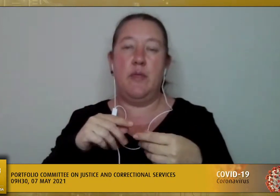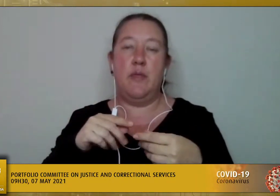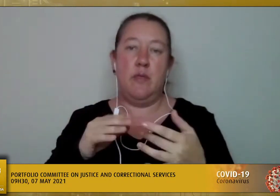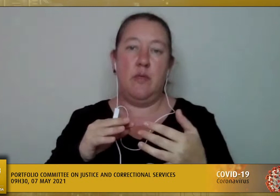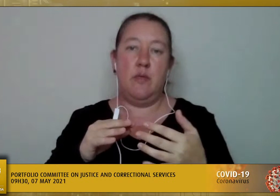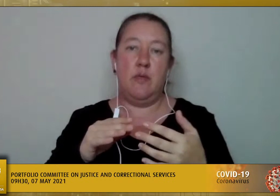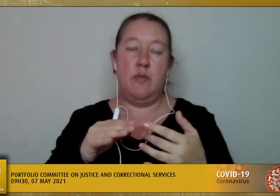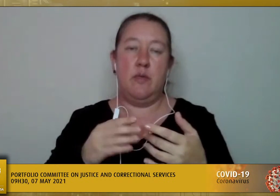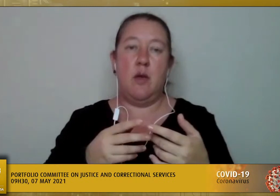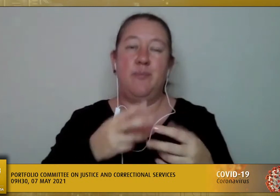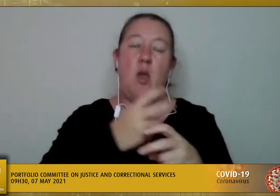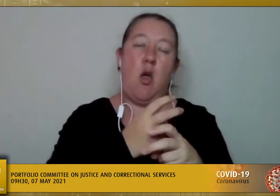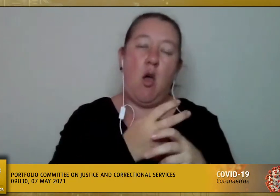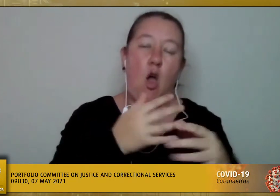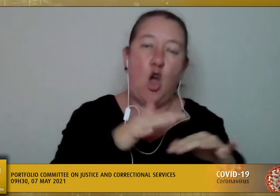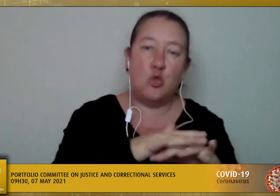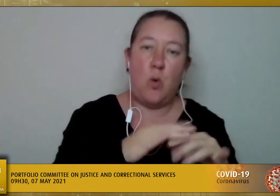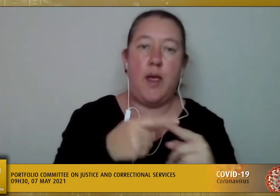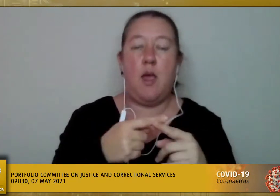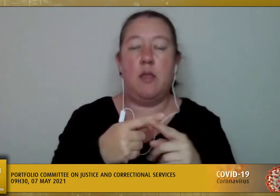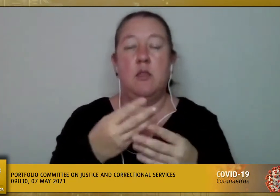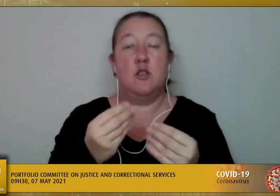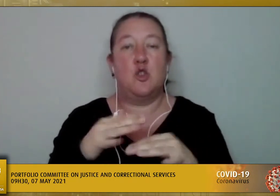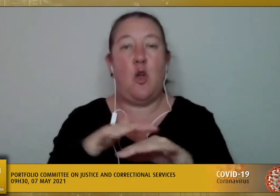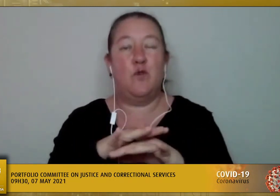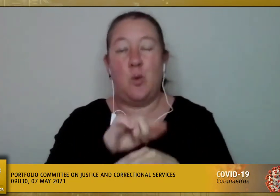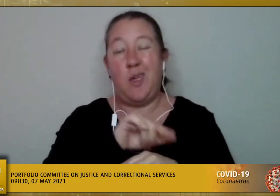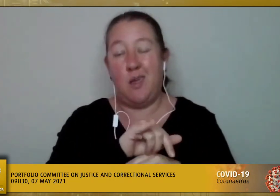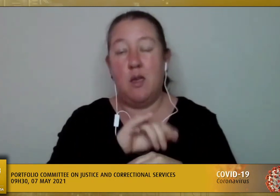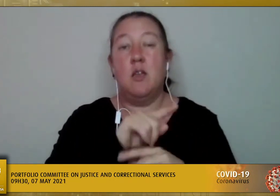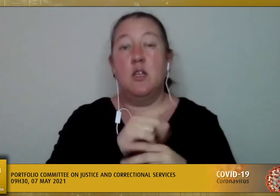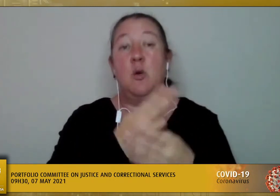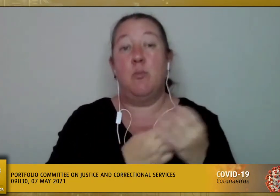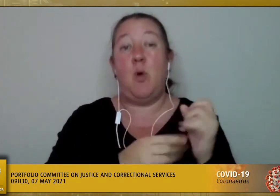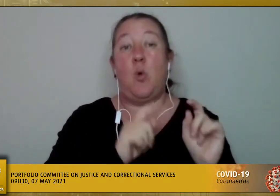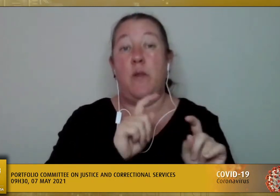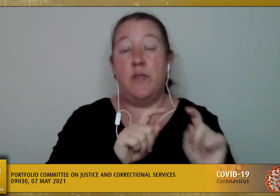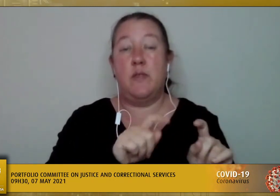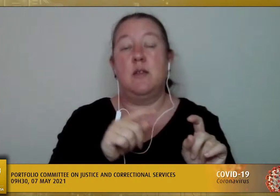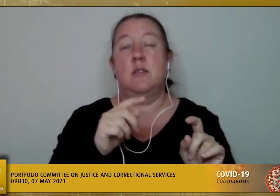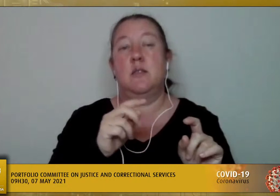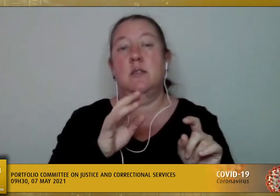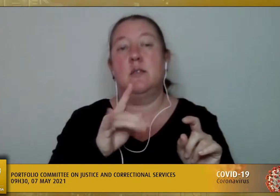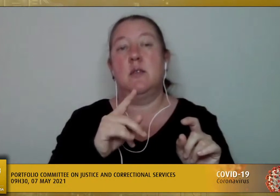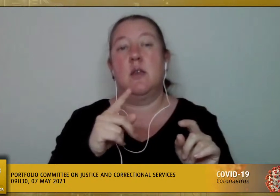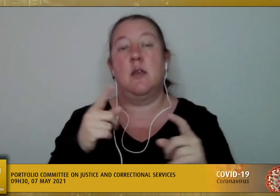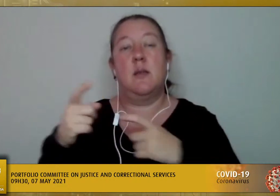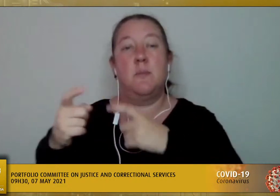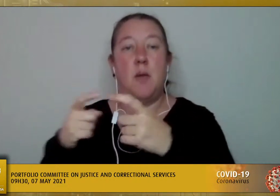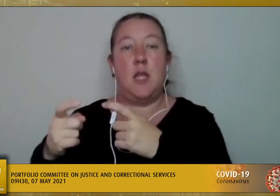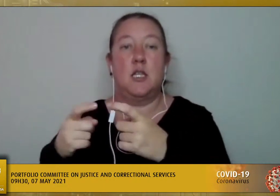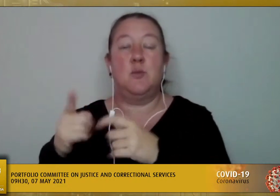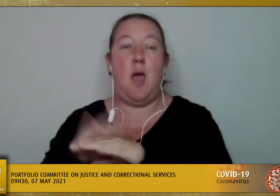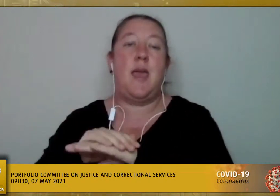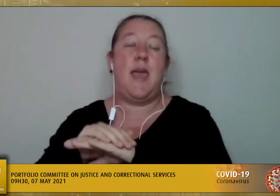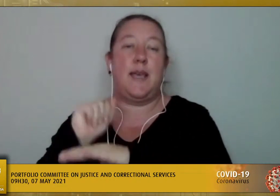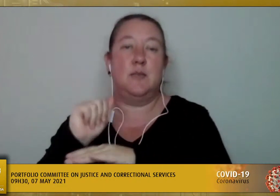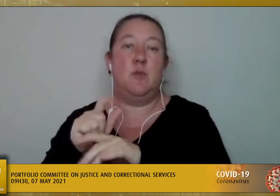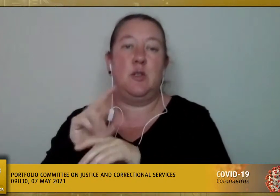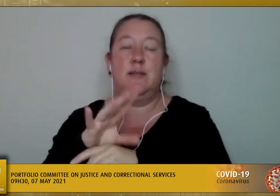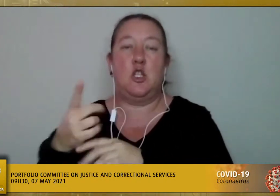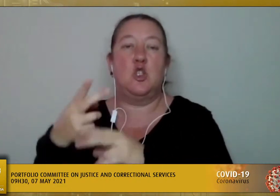the hardware and the software is that both of those are managed by um experts uh